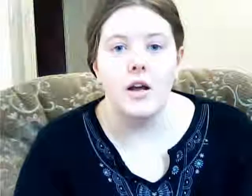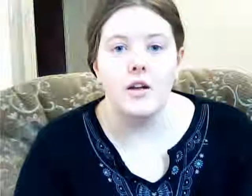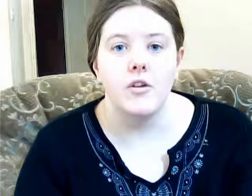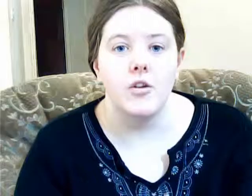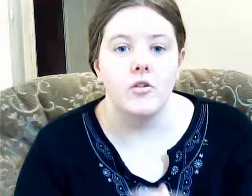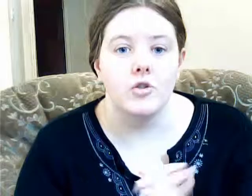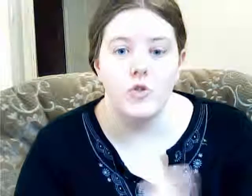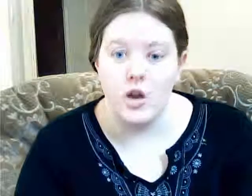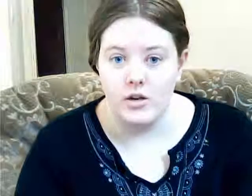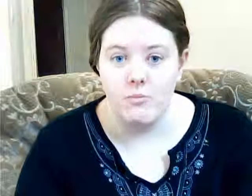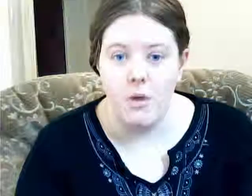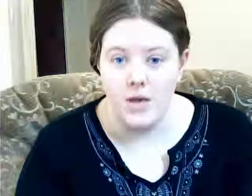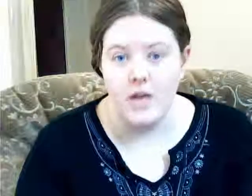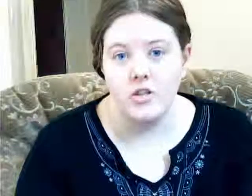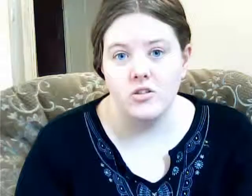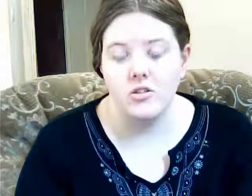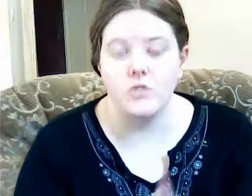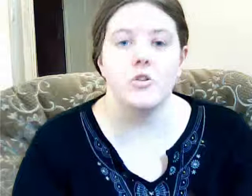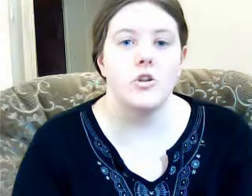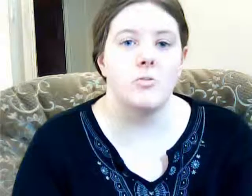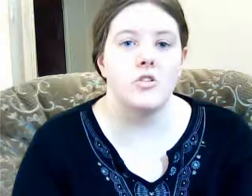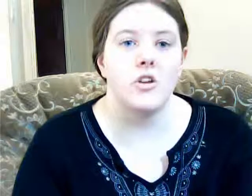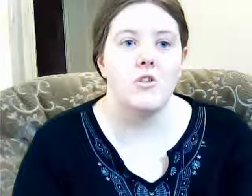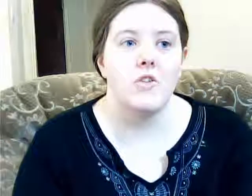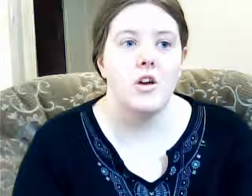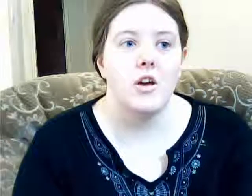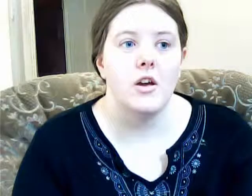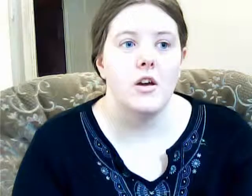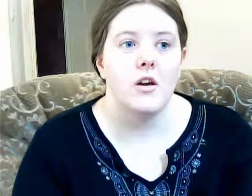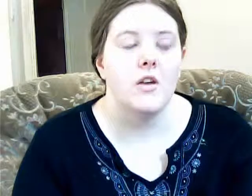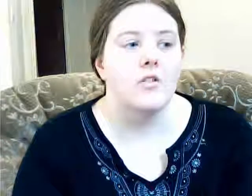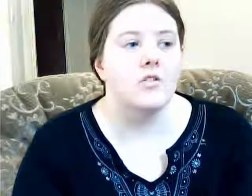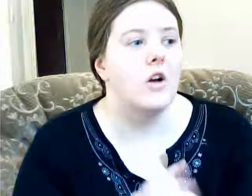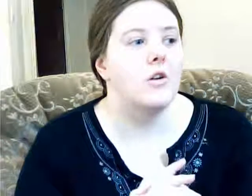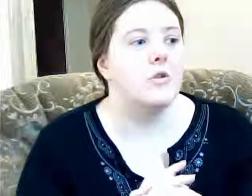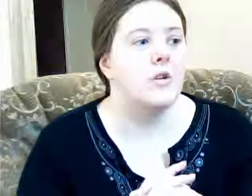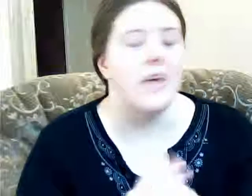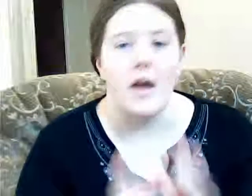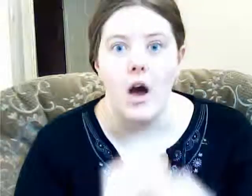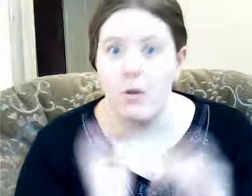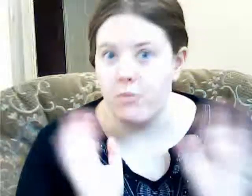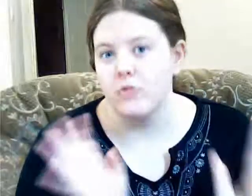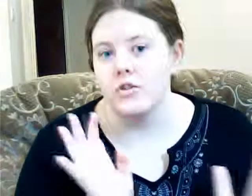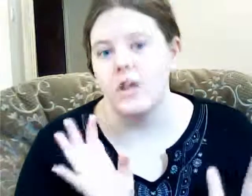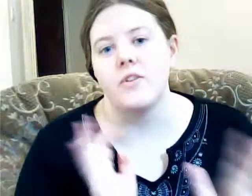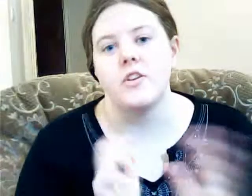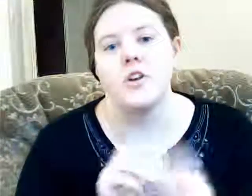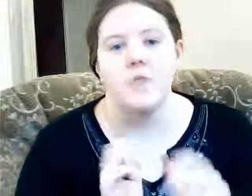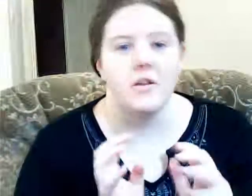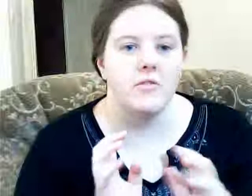on trying my best to enjoy myself so yeah i'll post that video nearer the